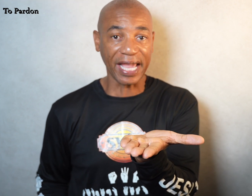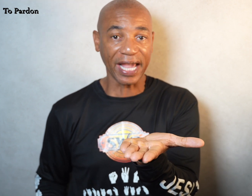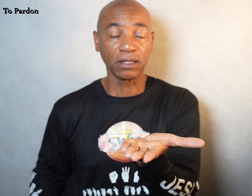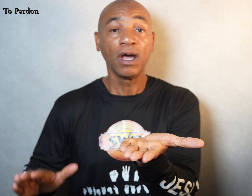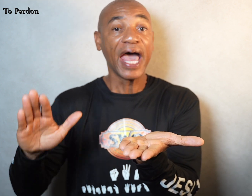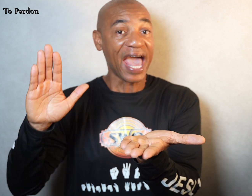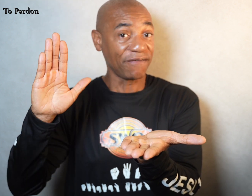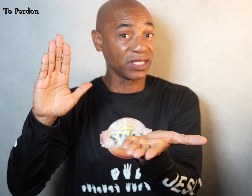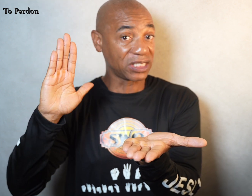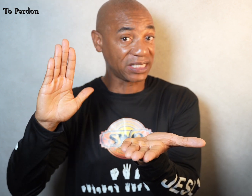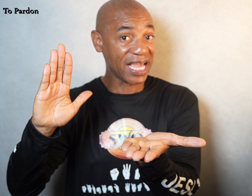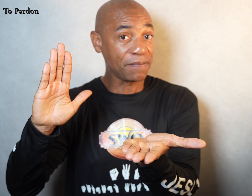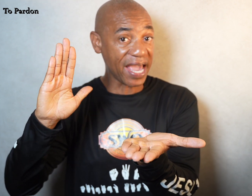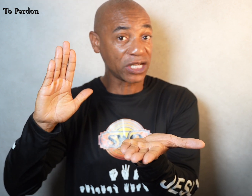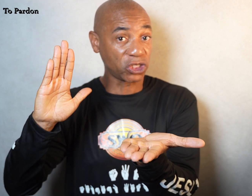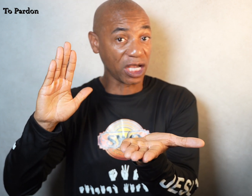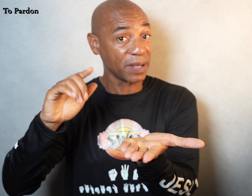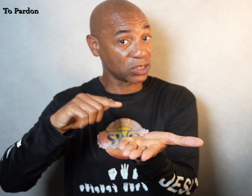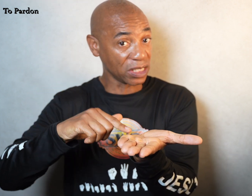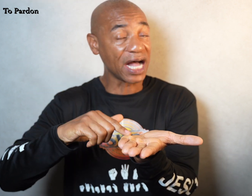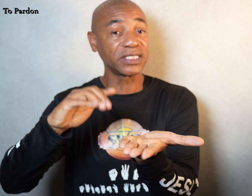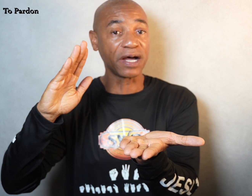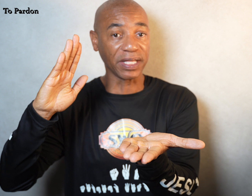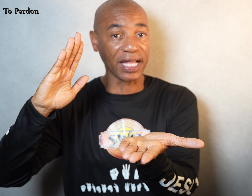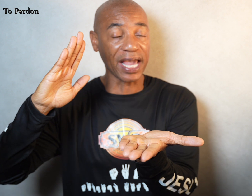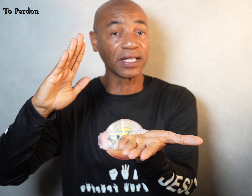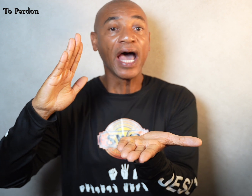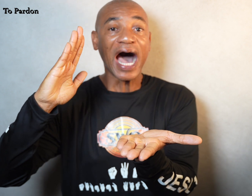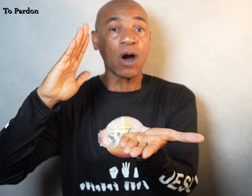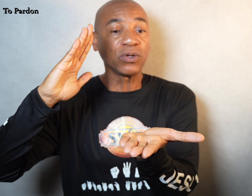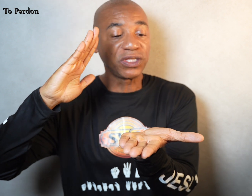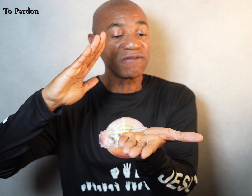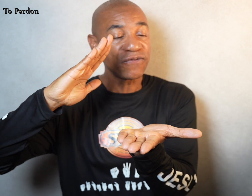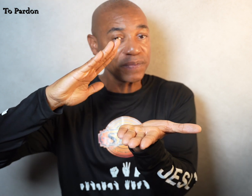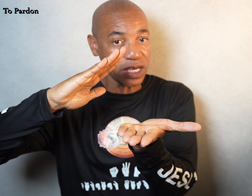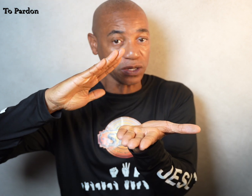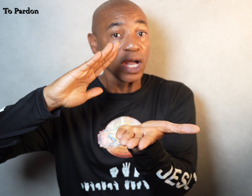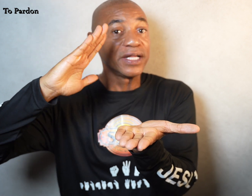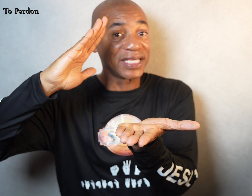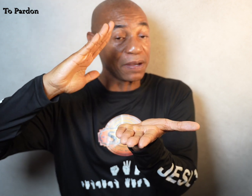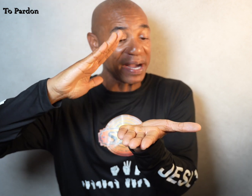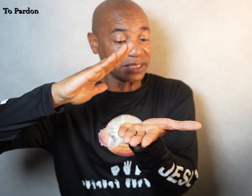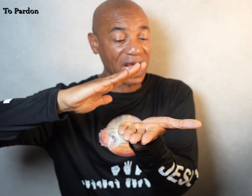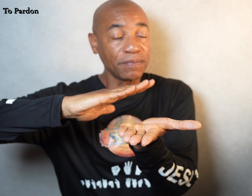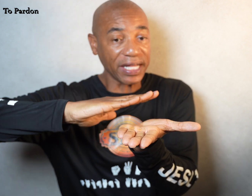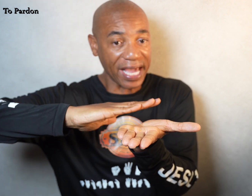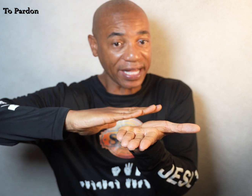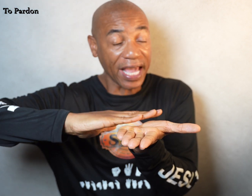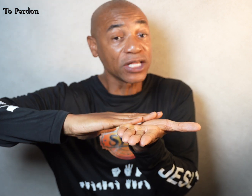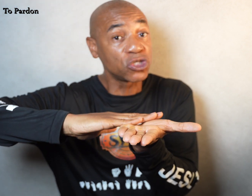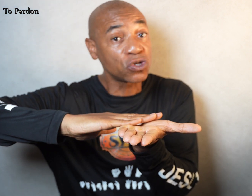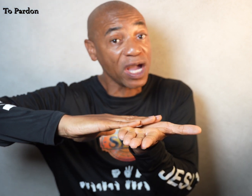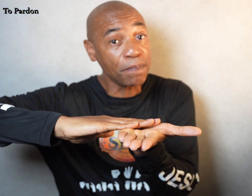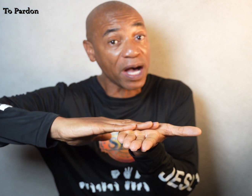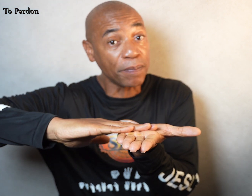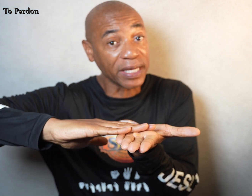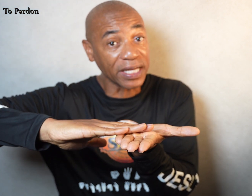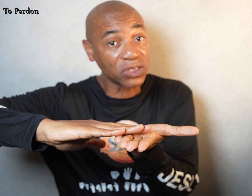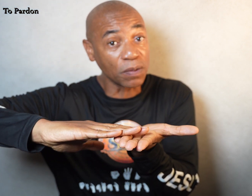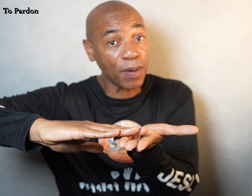hand, having the same hand shape as the non-dominant hand, I will then from here take my dominant hand and scrape up against the